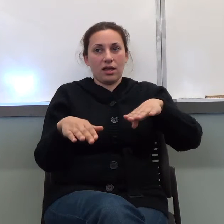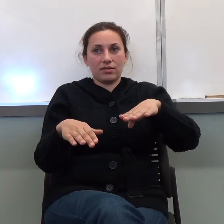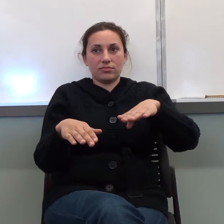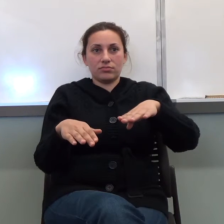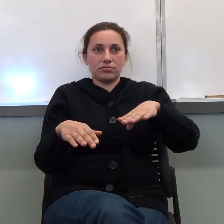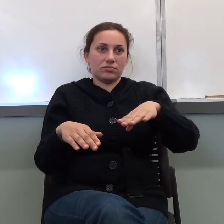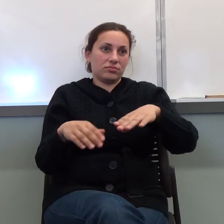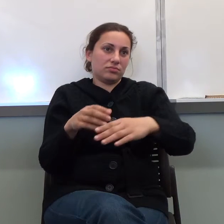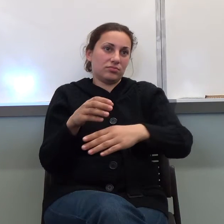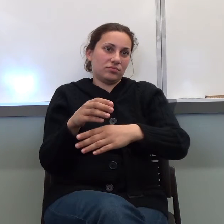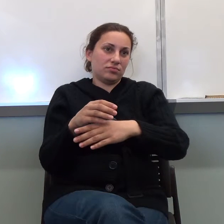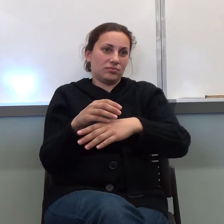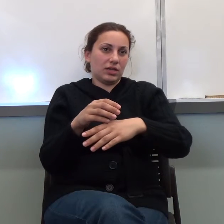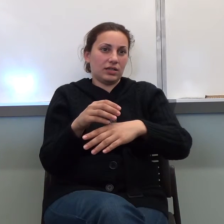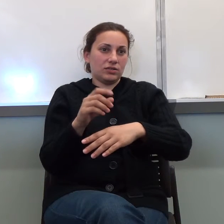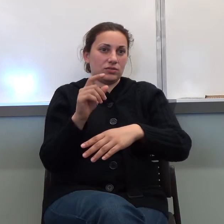indicated by the 4. That's just 10.